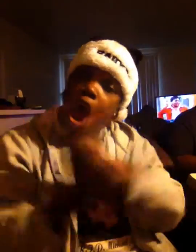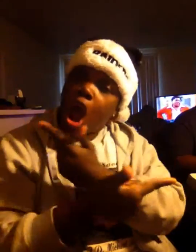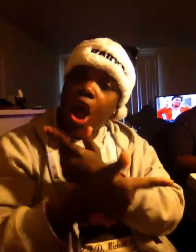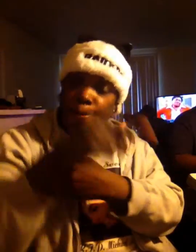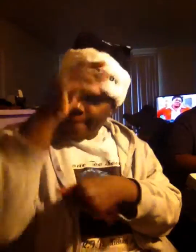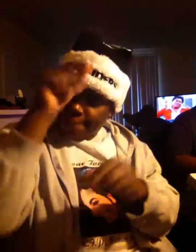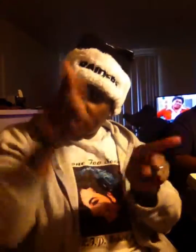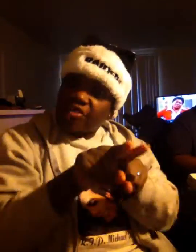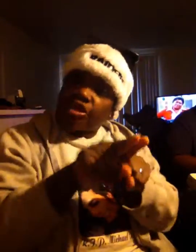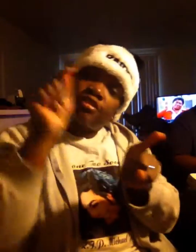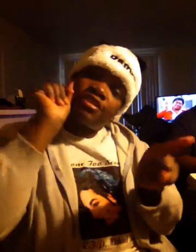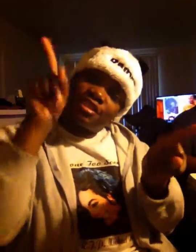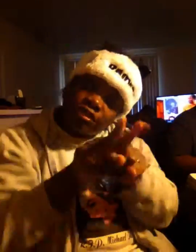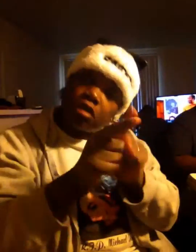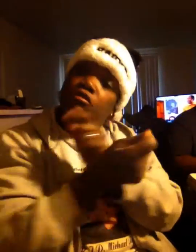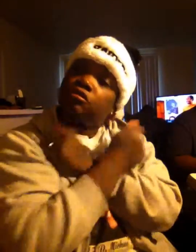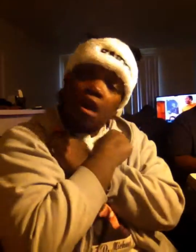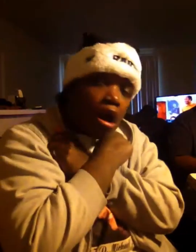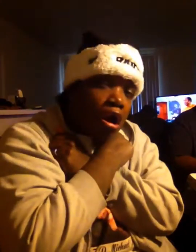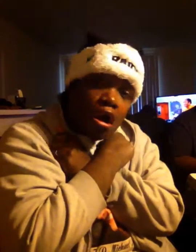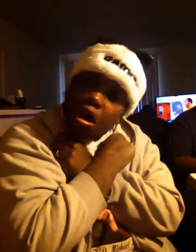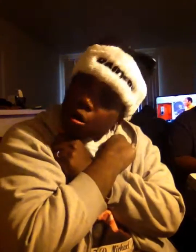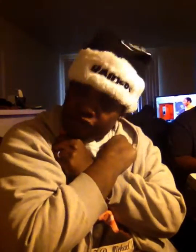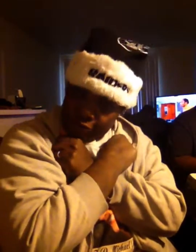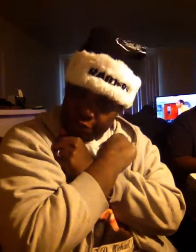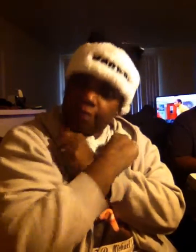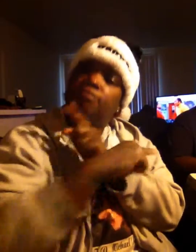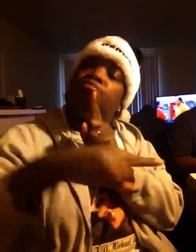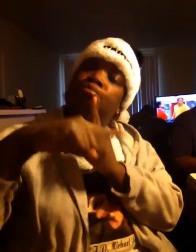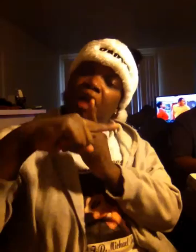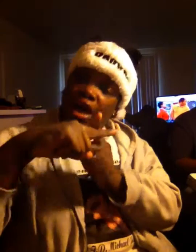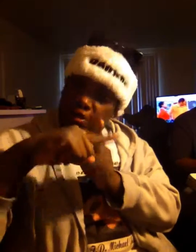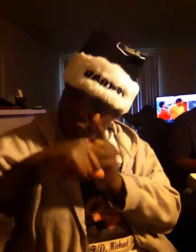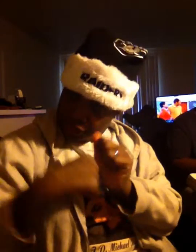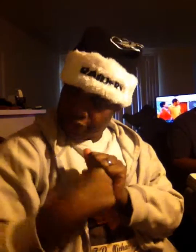all, brother, sister, love. Baby.